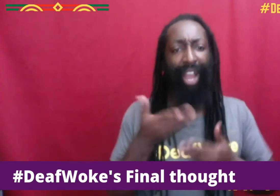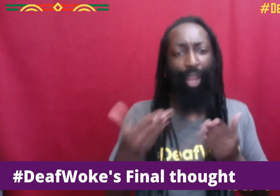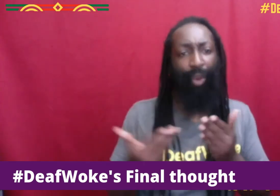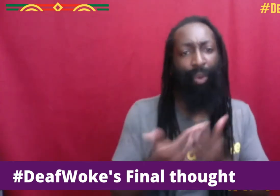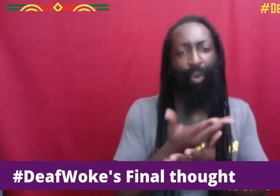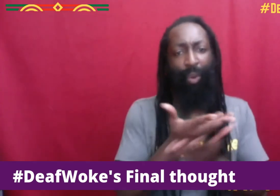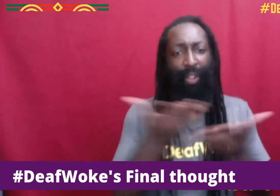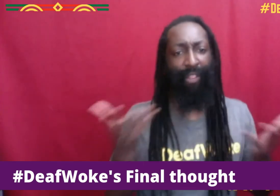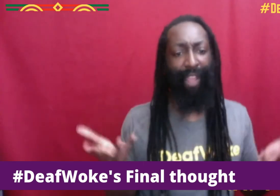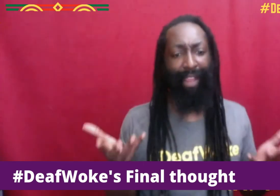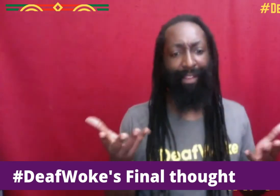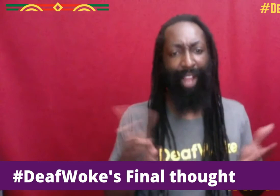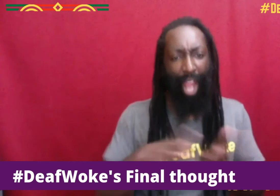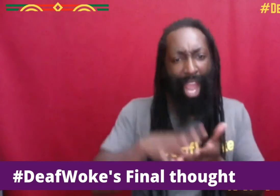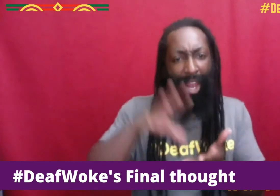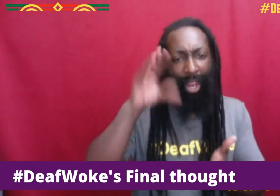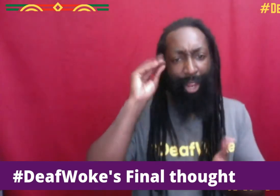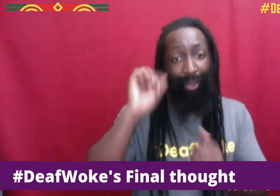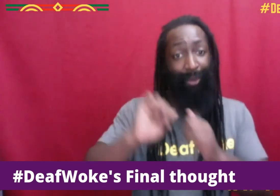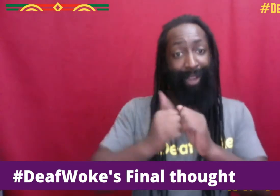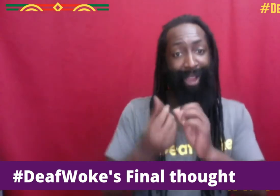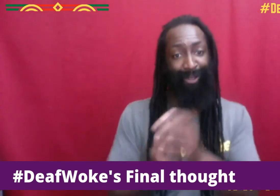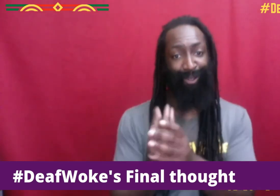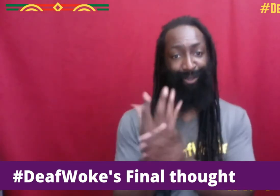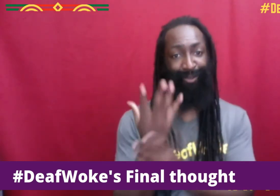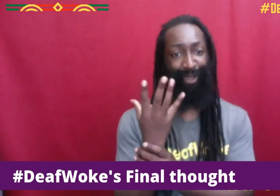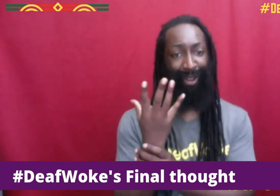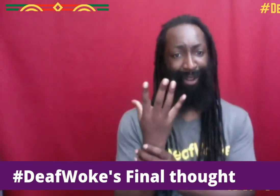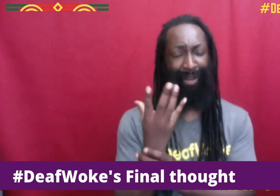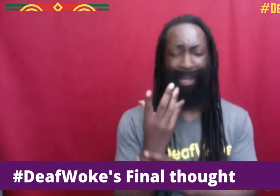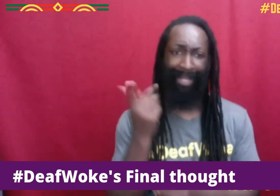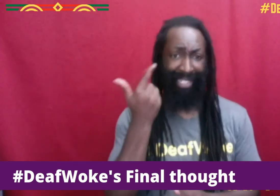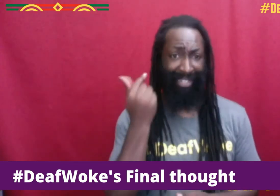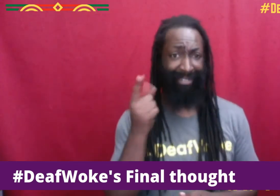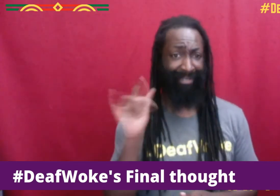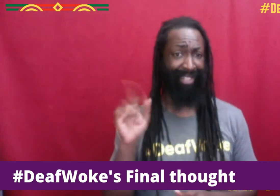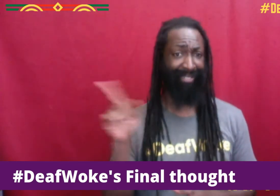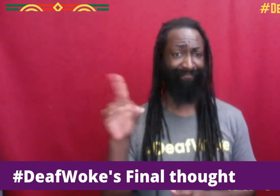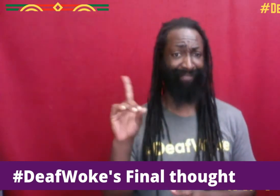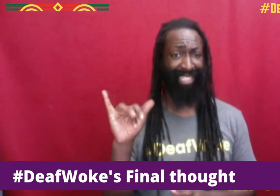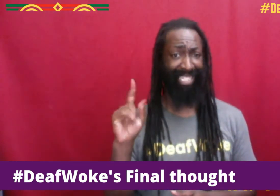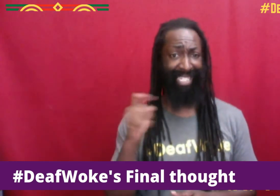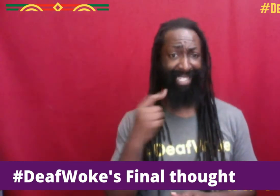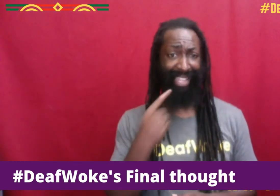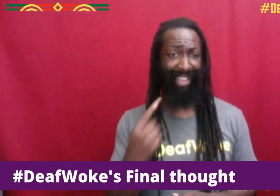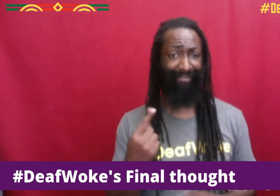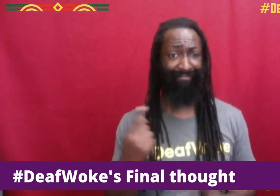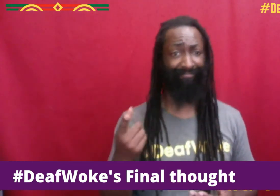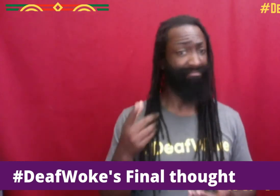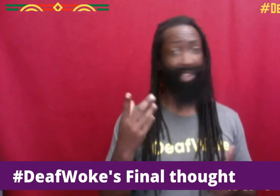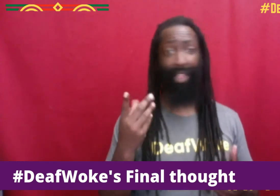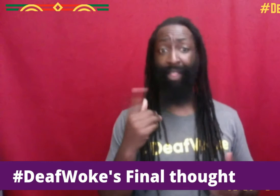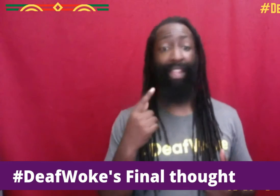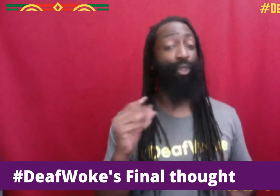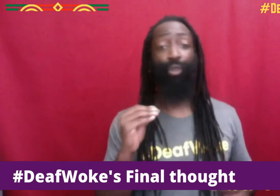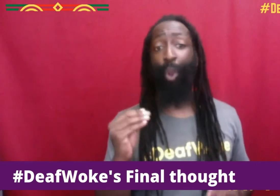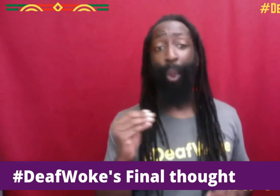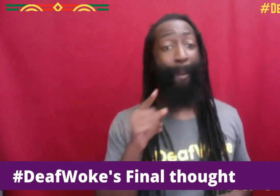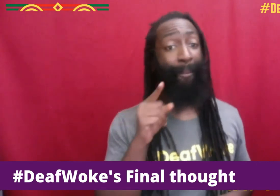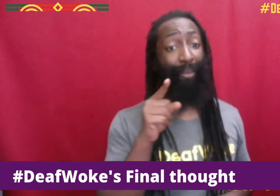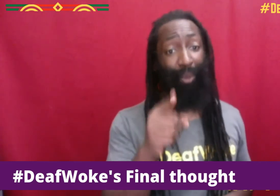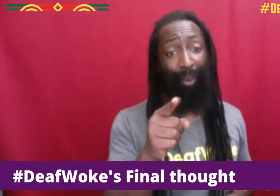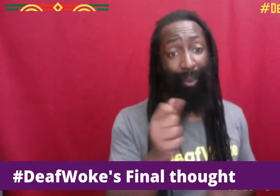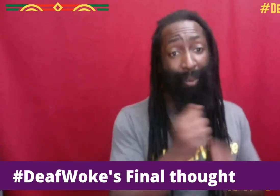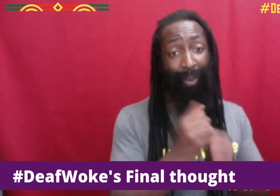be comfortable inviting and learning new things, learning how to grow. It's like what Denise